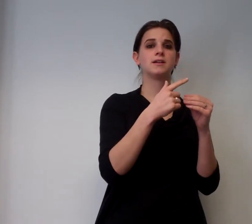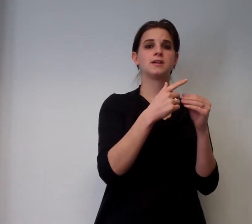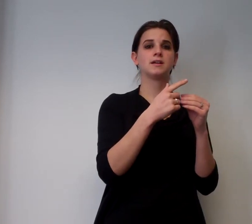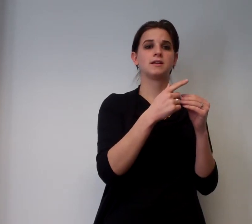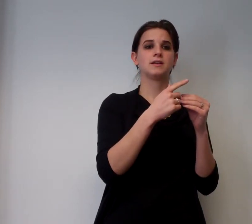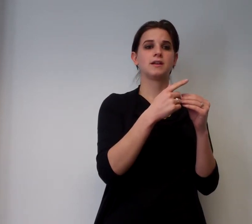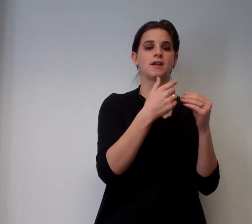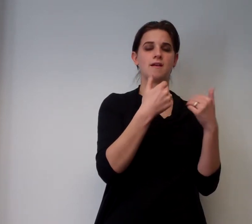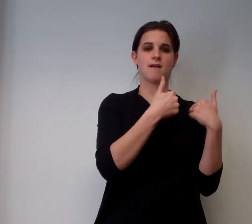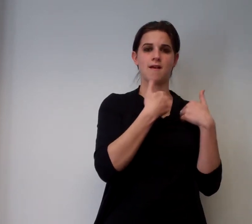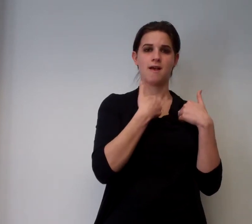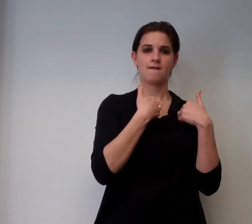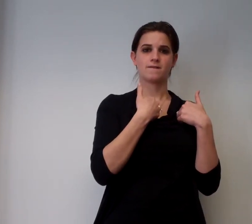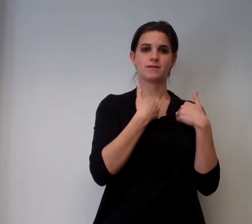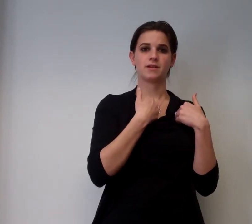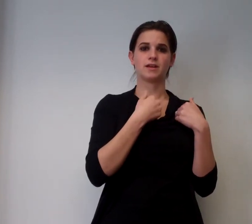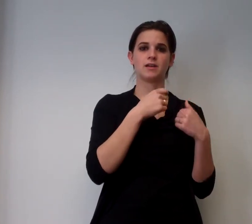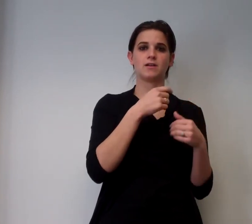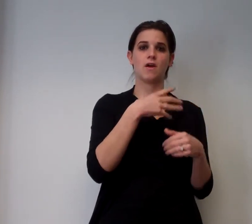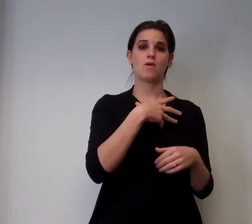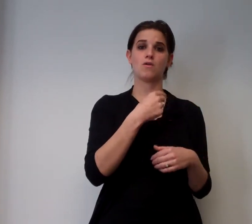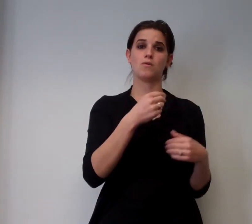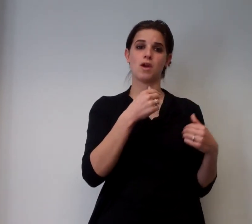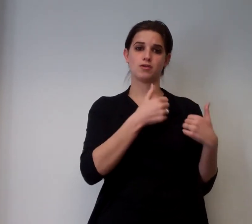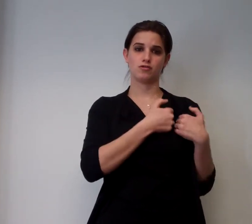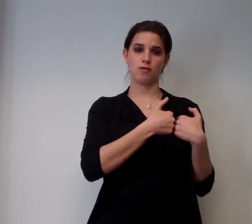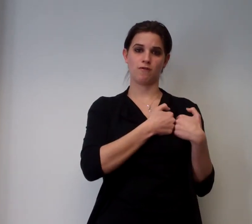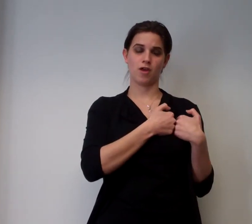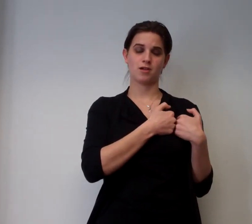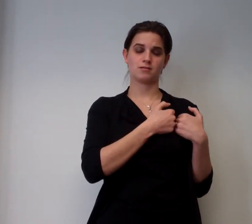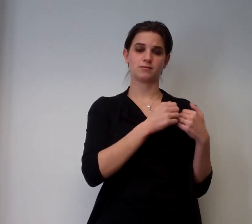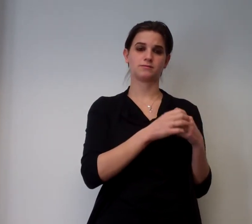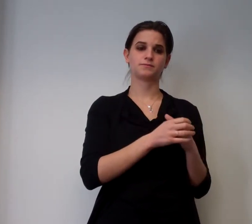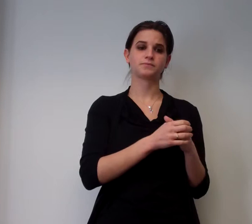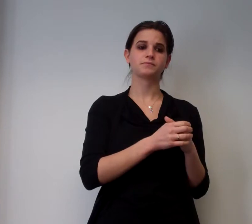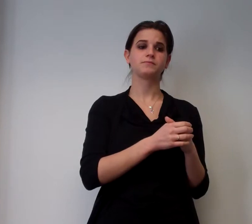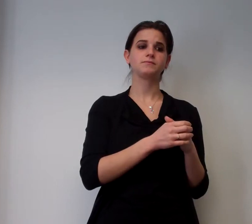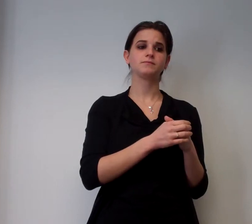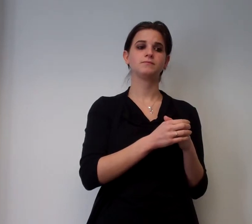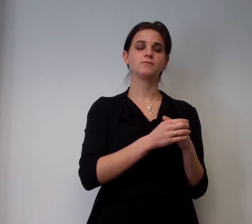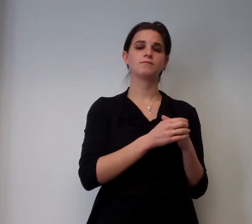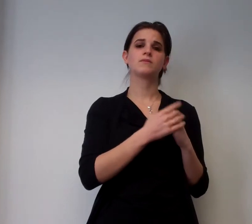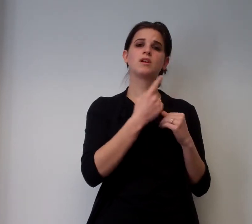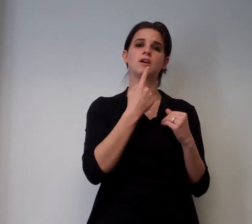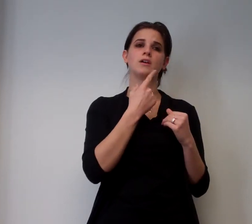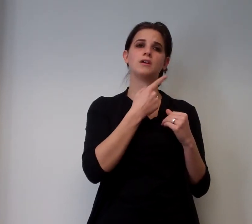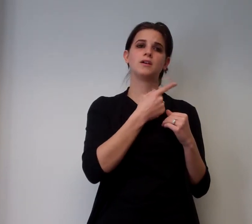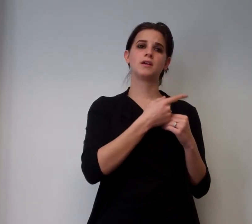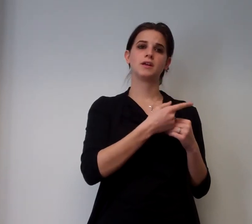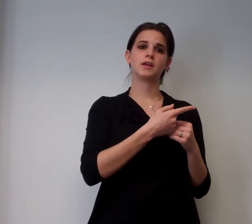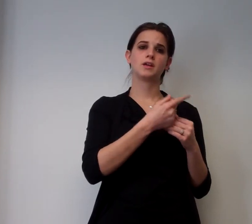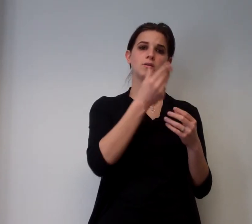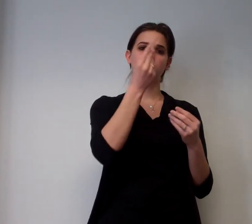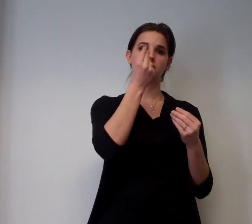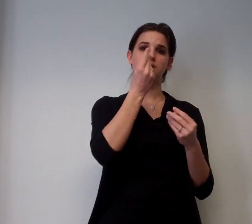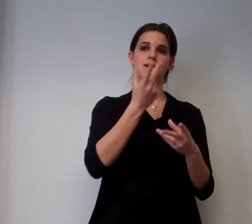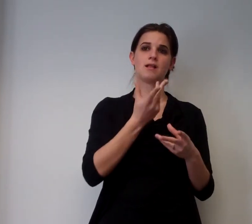thing just didn't happen. And so he spoke to a white woman. Speaking to a white woman, initiating